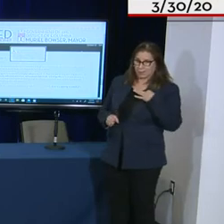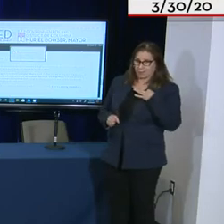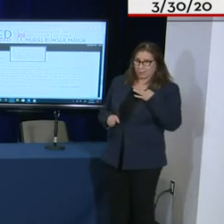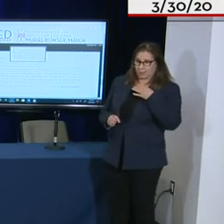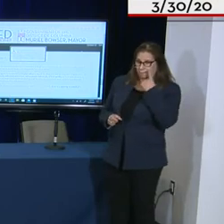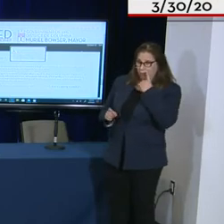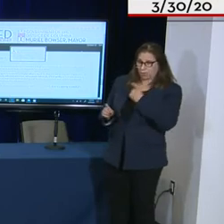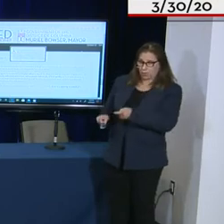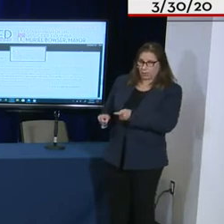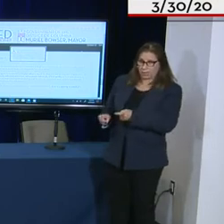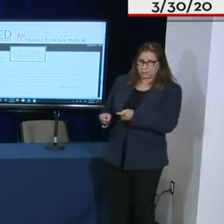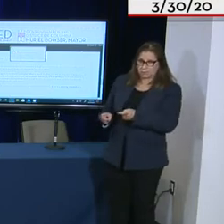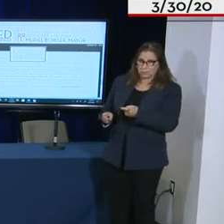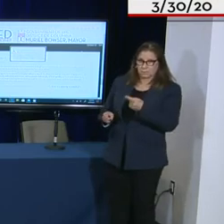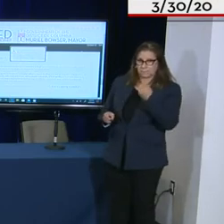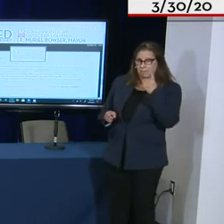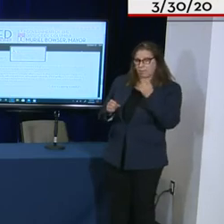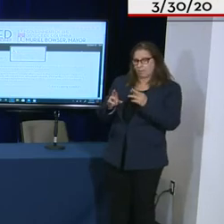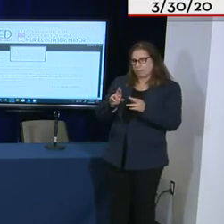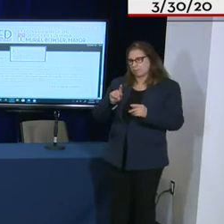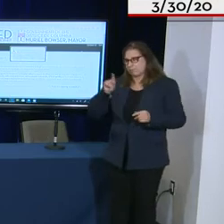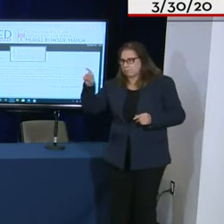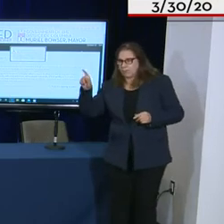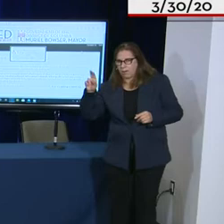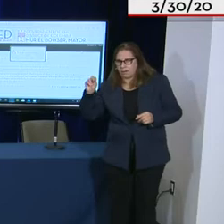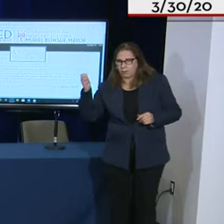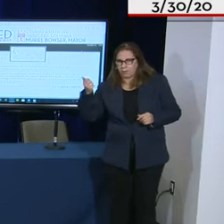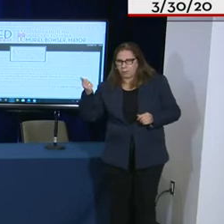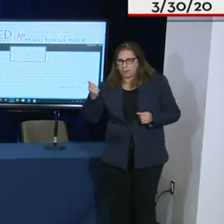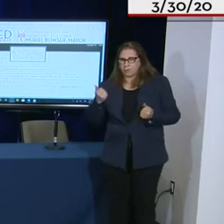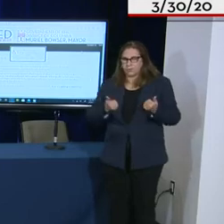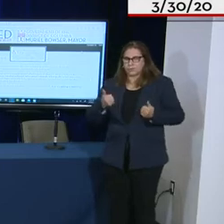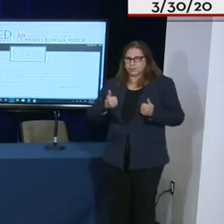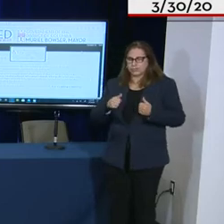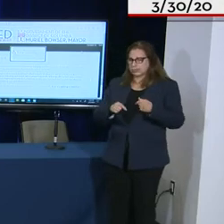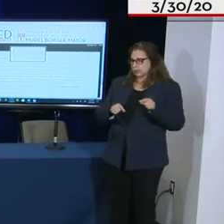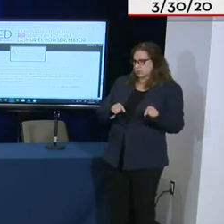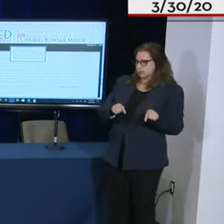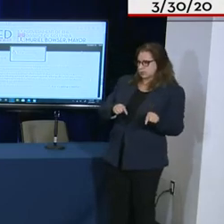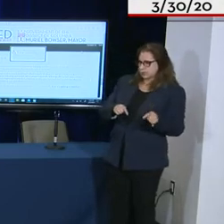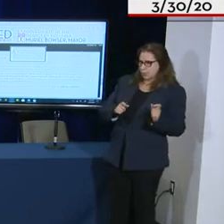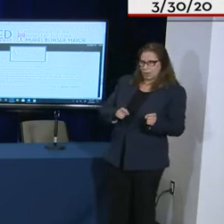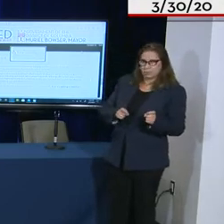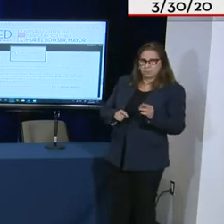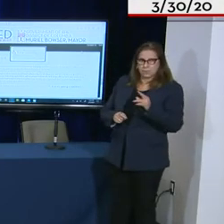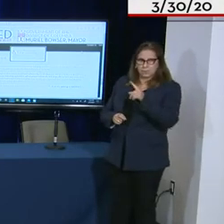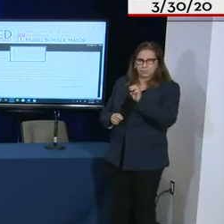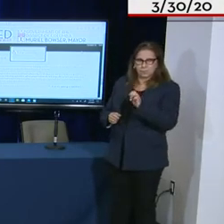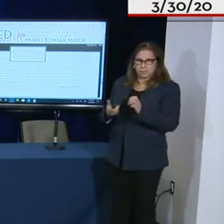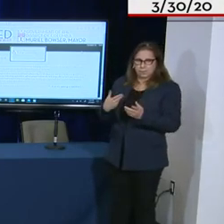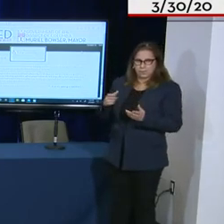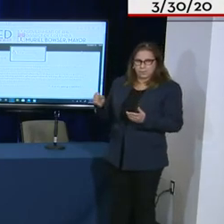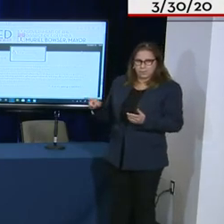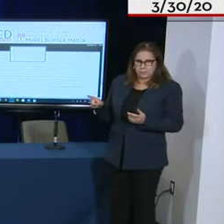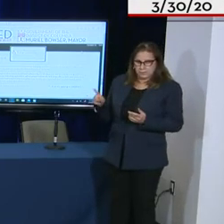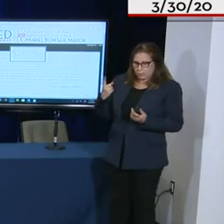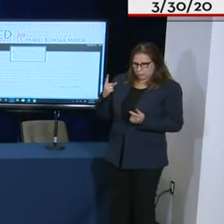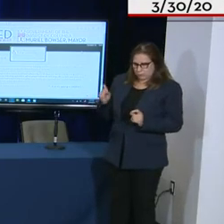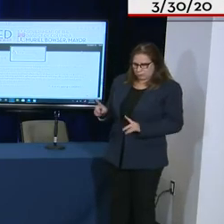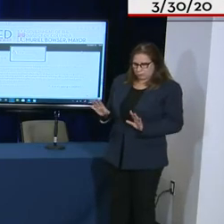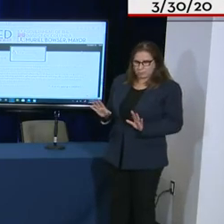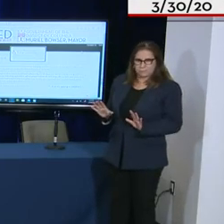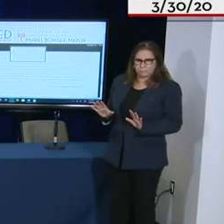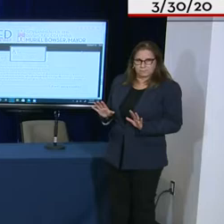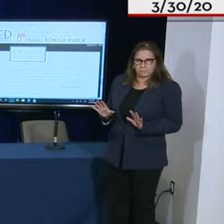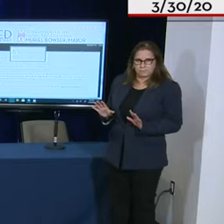unemployment, and how does that work if they're eligible to apply? That's one question. My second question,